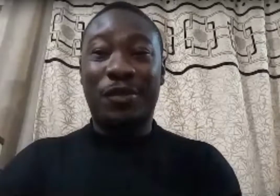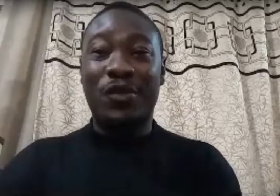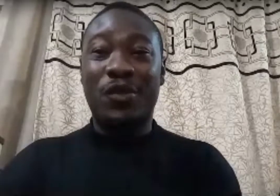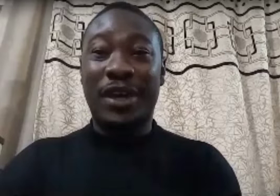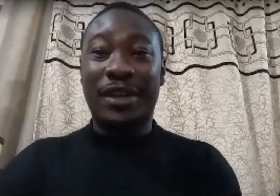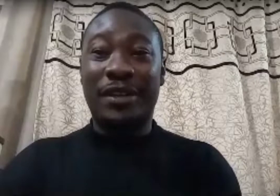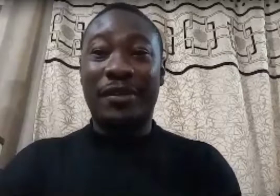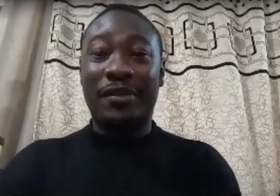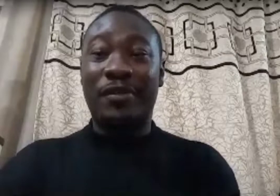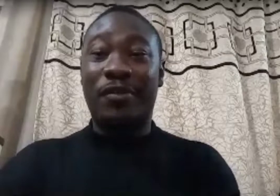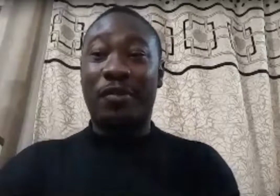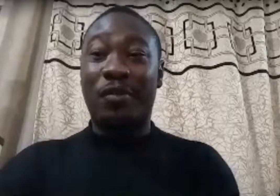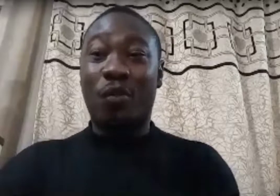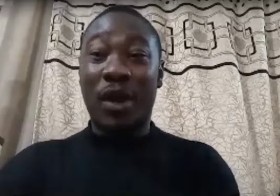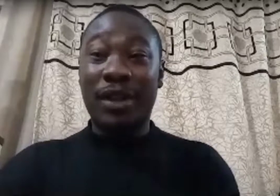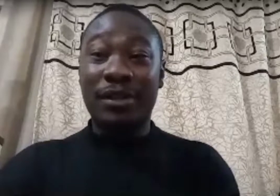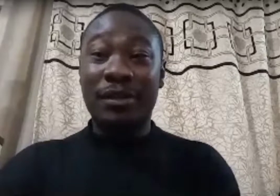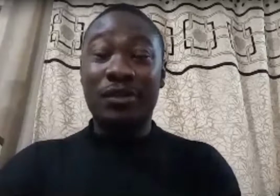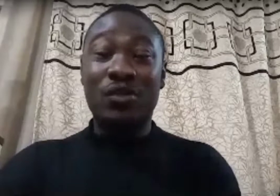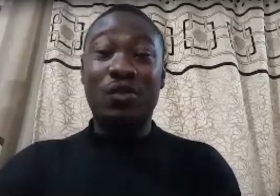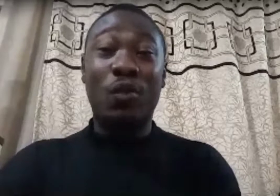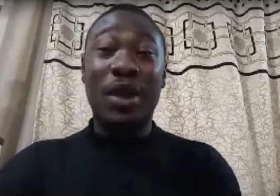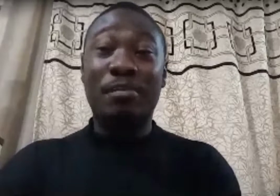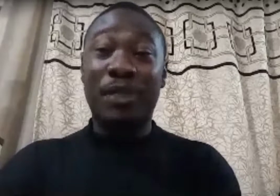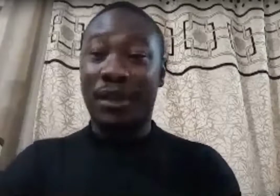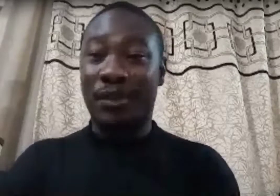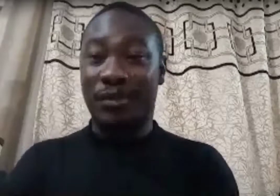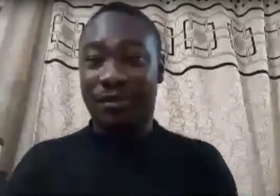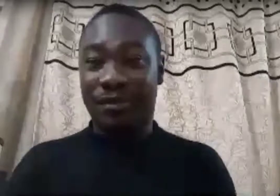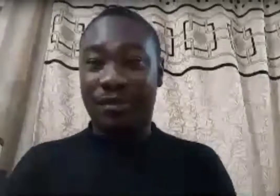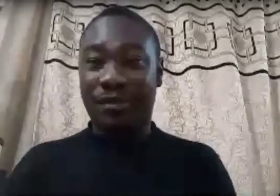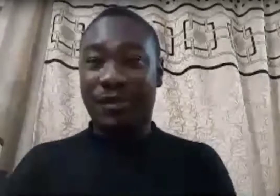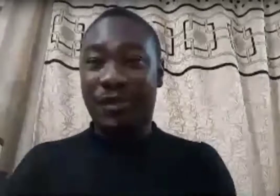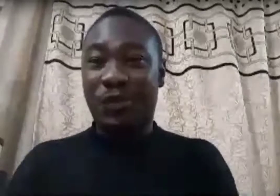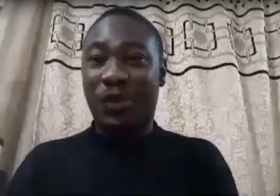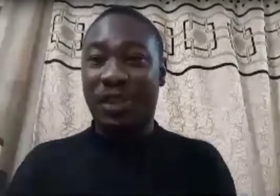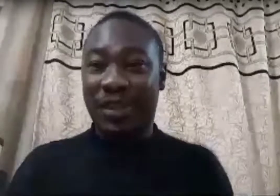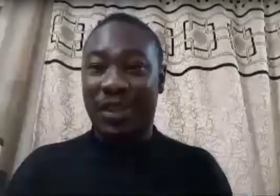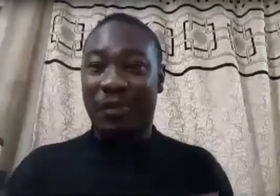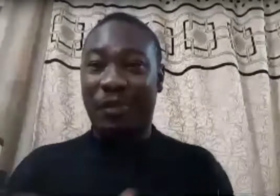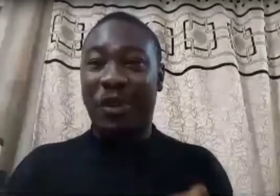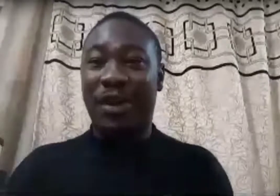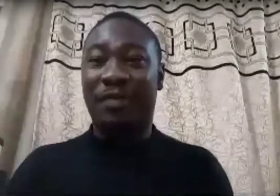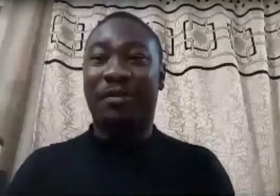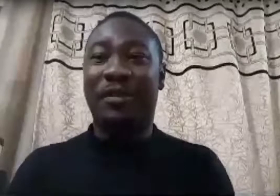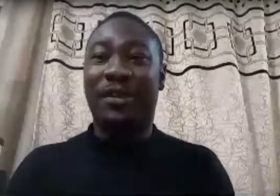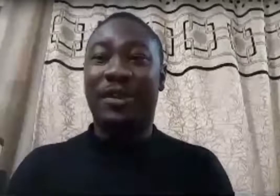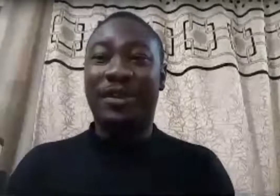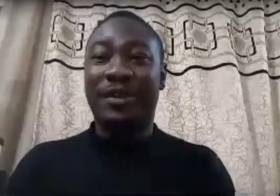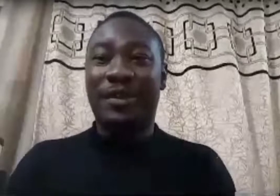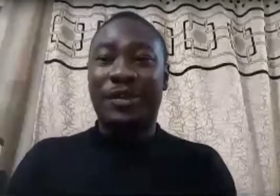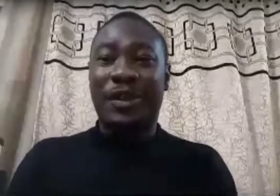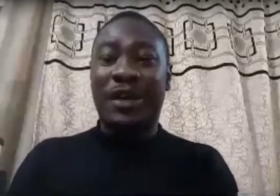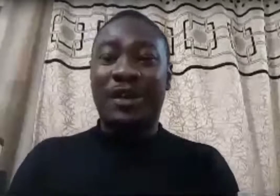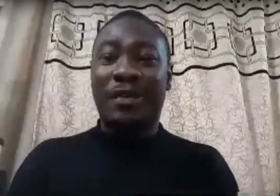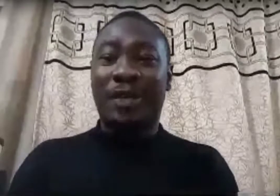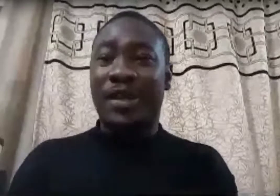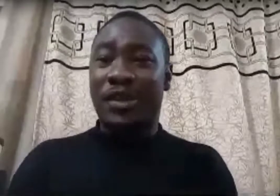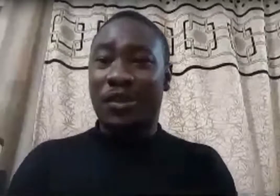learn from 1 to 1 billion just within the time frame we have. And I tell you, by the